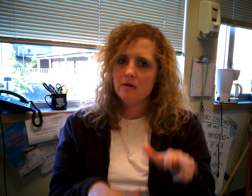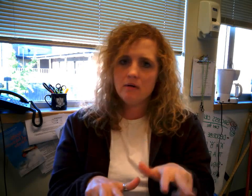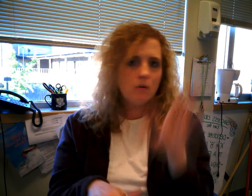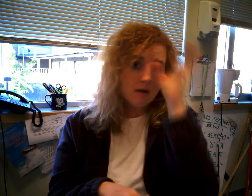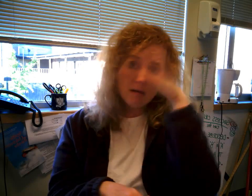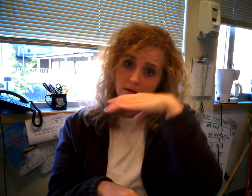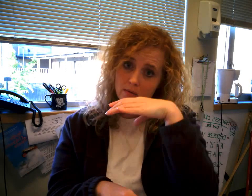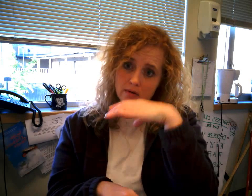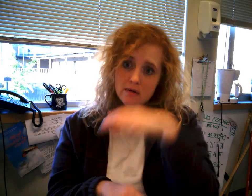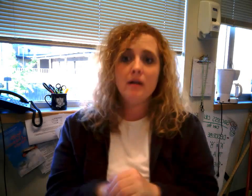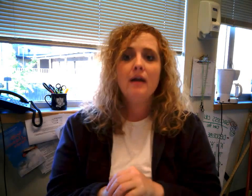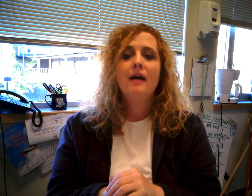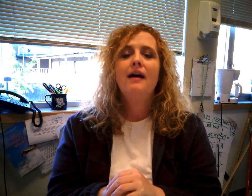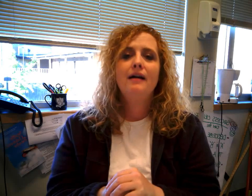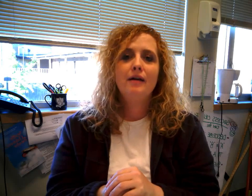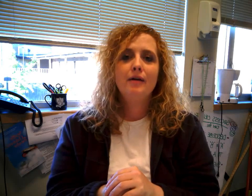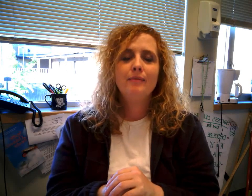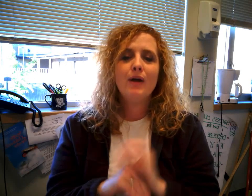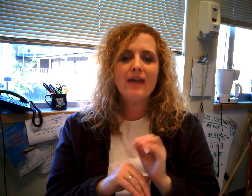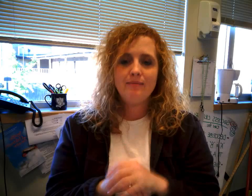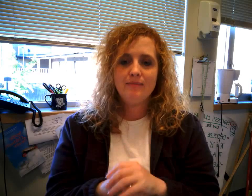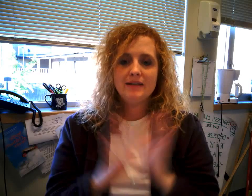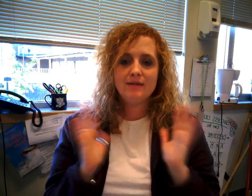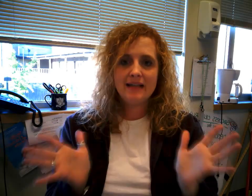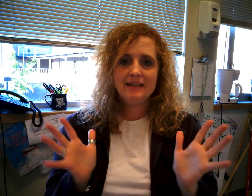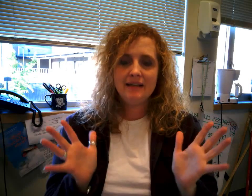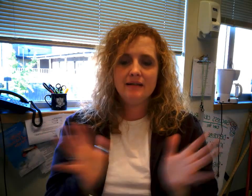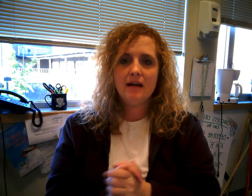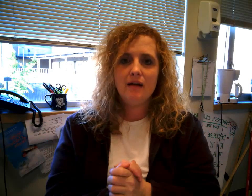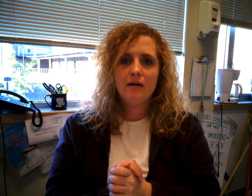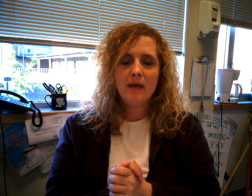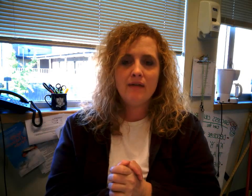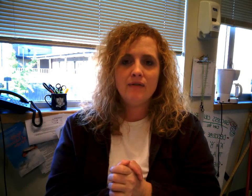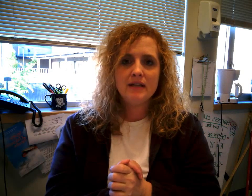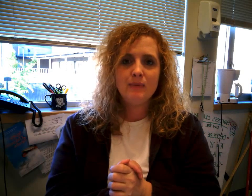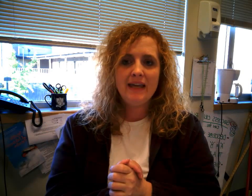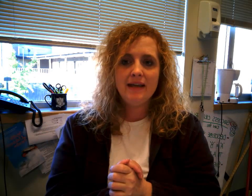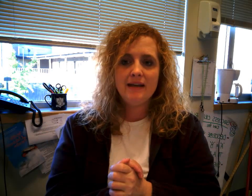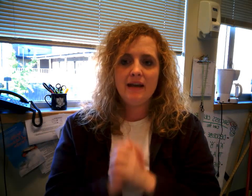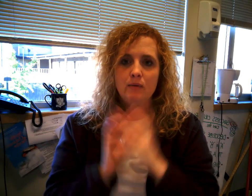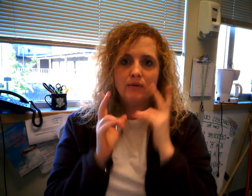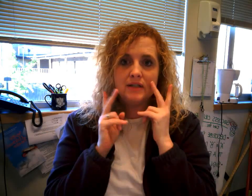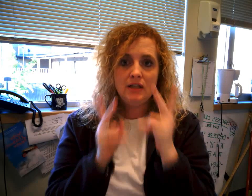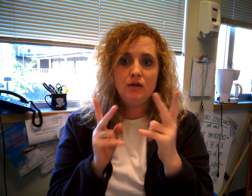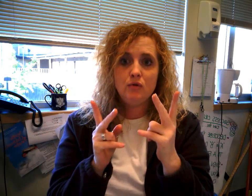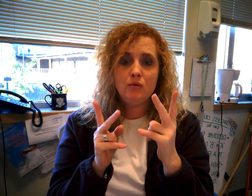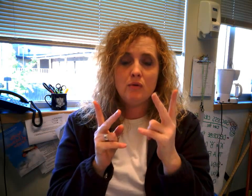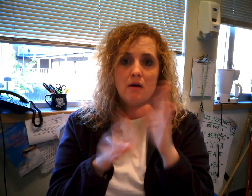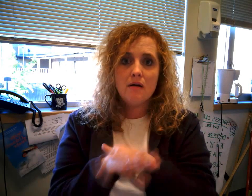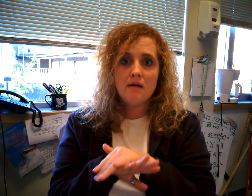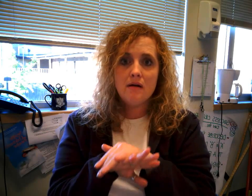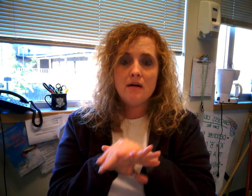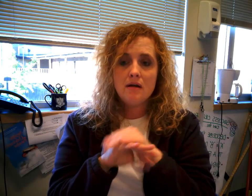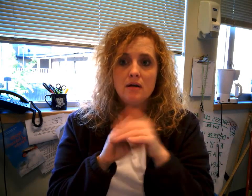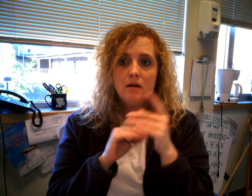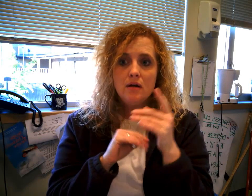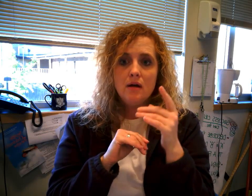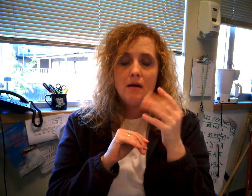The next one is imagine. It's with an I. There's a couple of different ways, but for the test